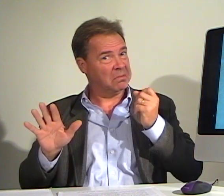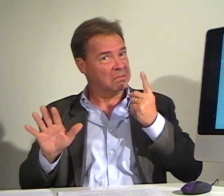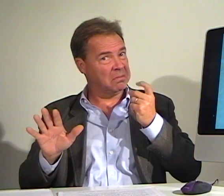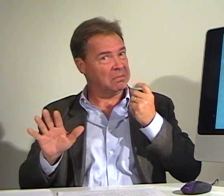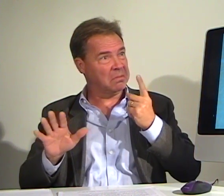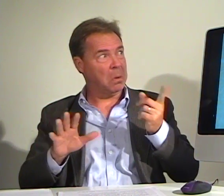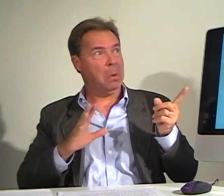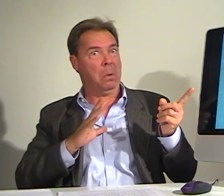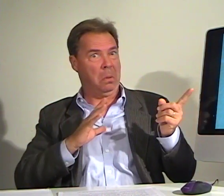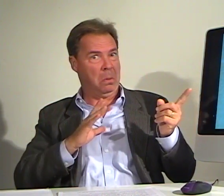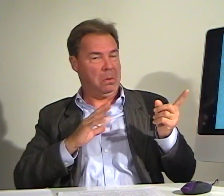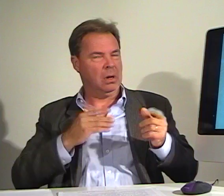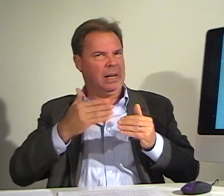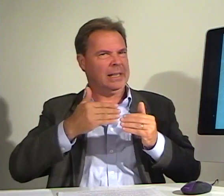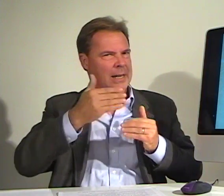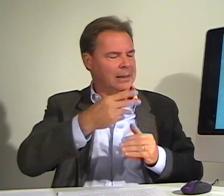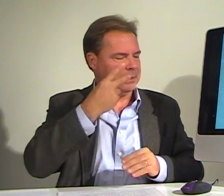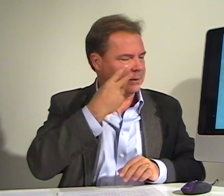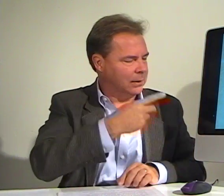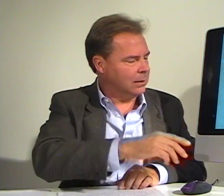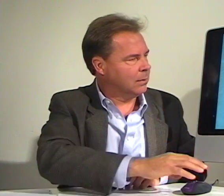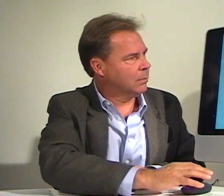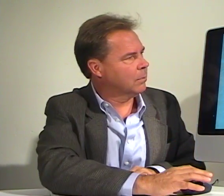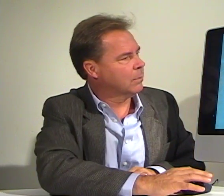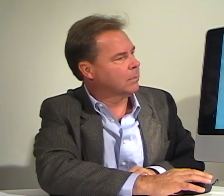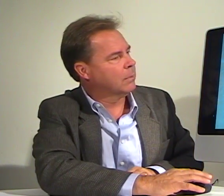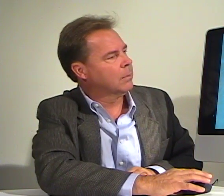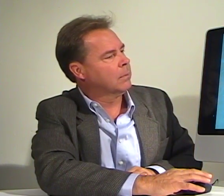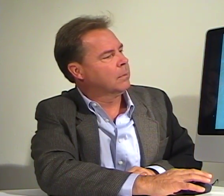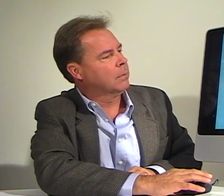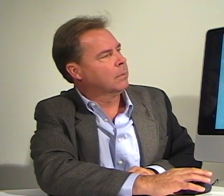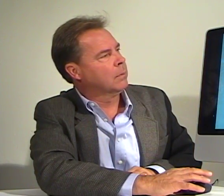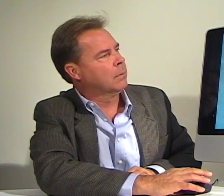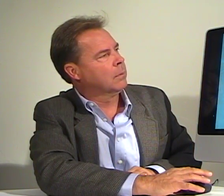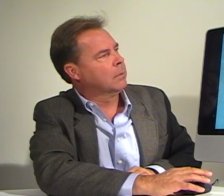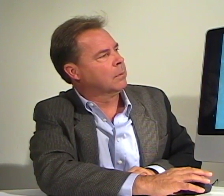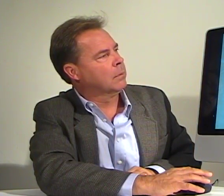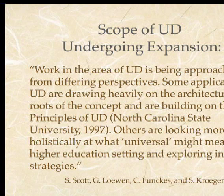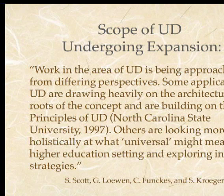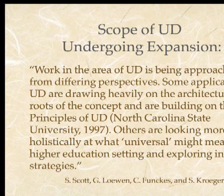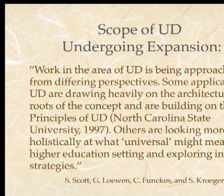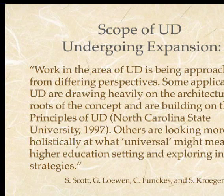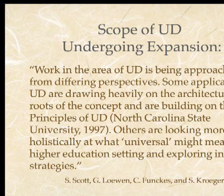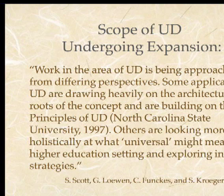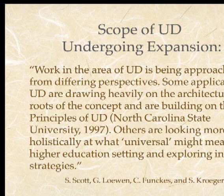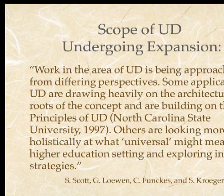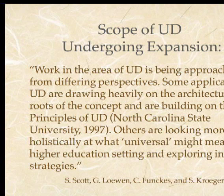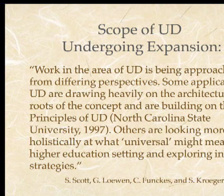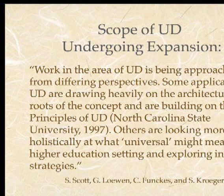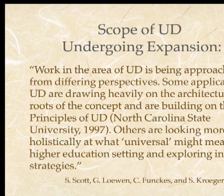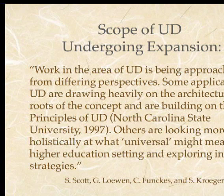things accessible and user-friendly for all individuals. Let's look at the next slide.